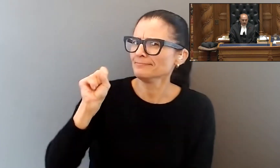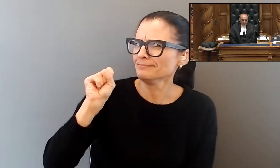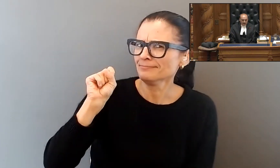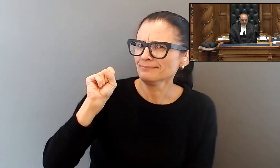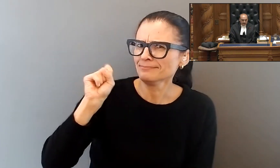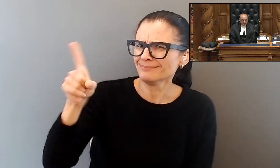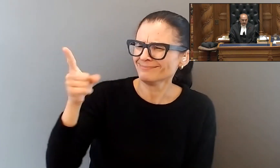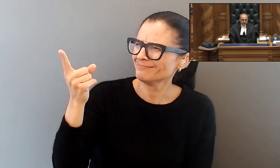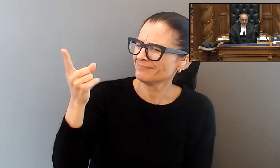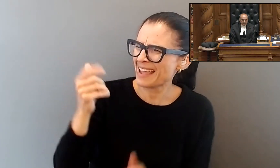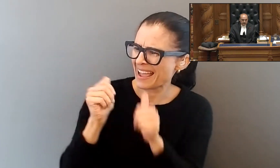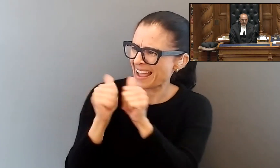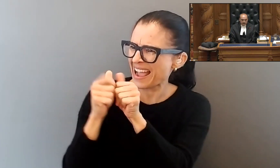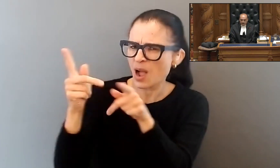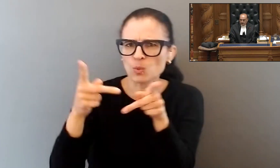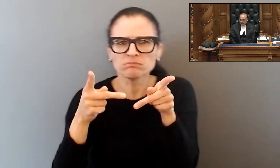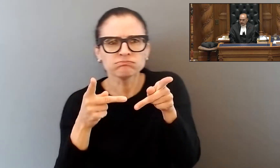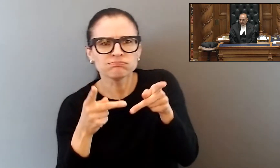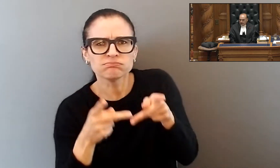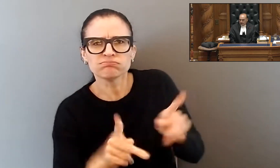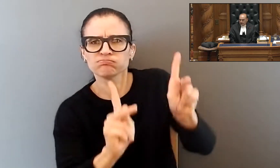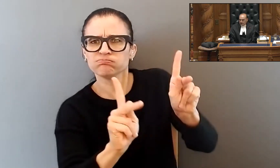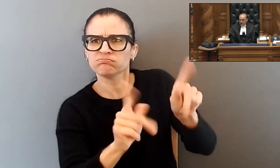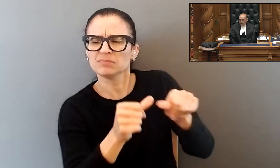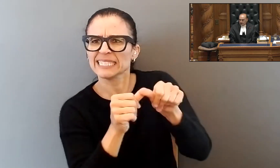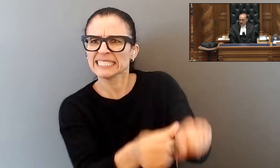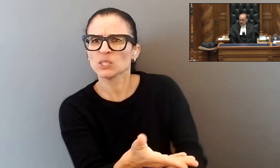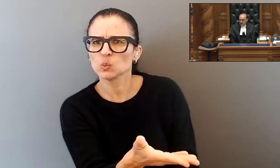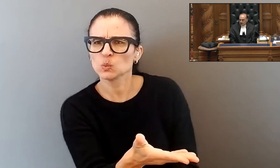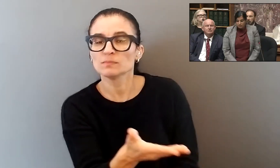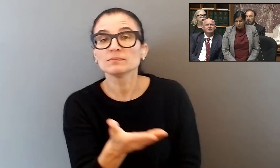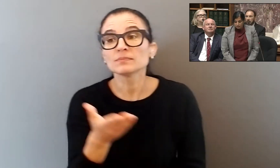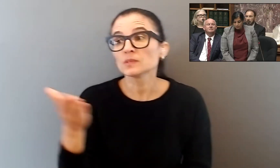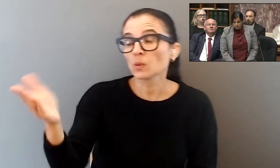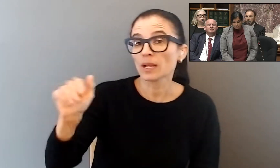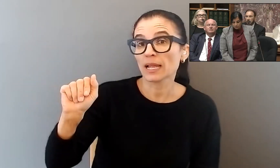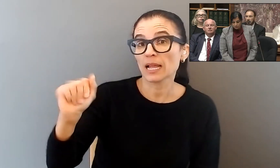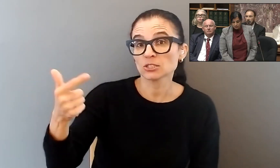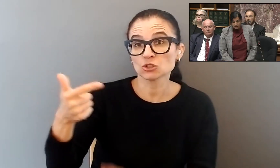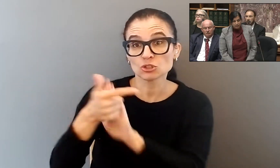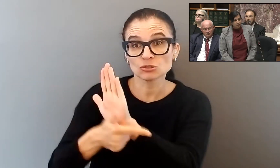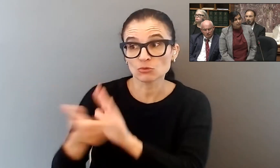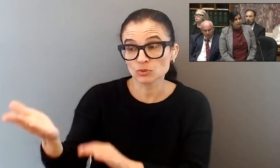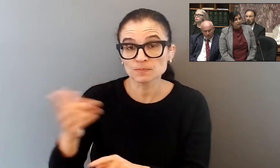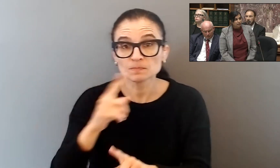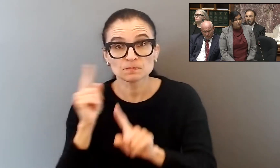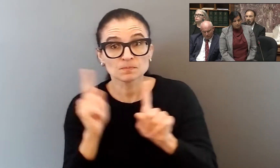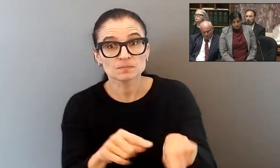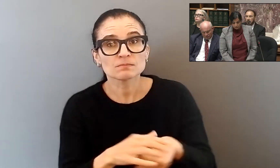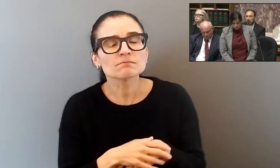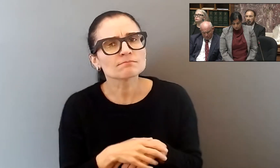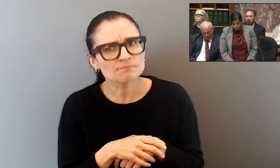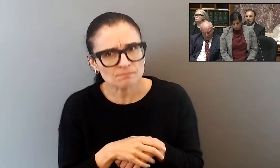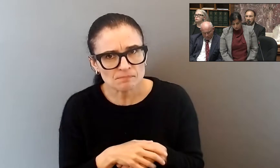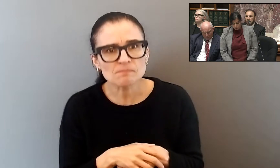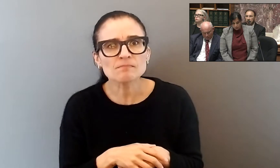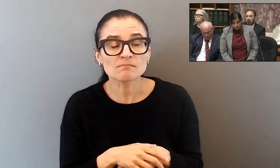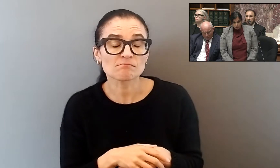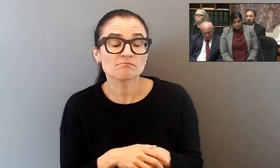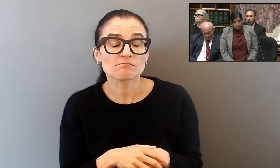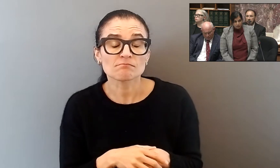Attorney General. Thank you, Mr. Speaker. I have to say this is another sad day in the BC